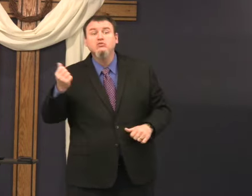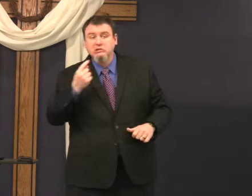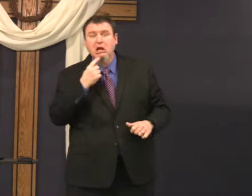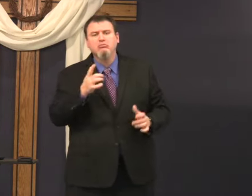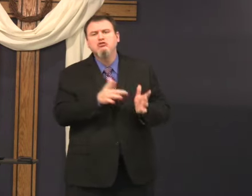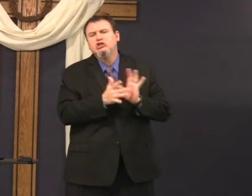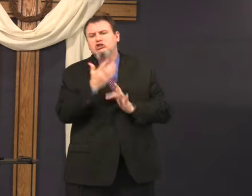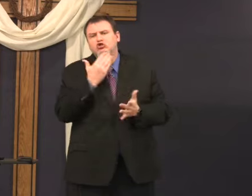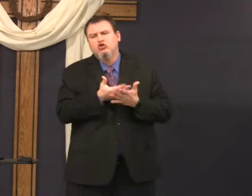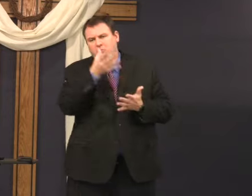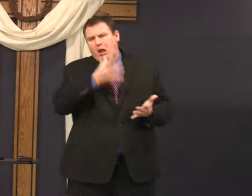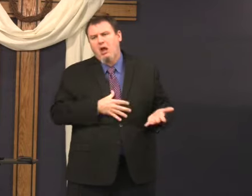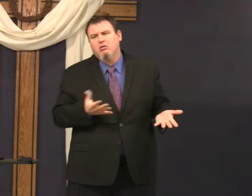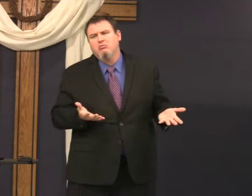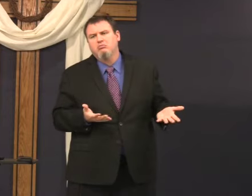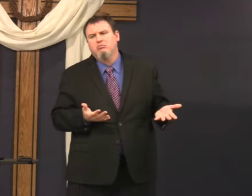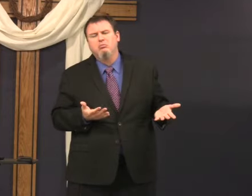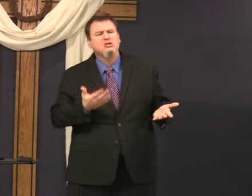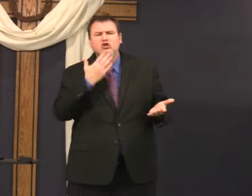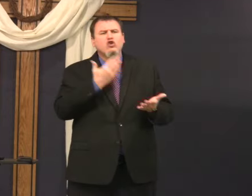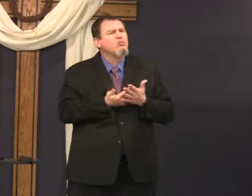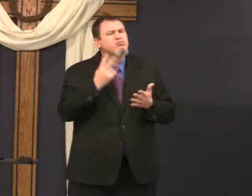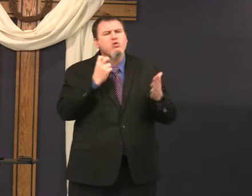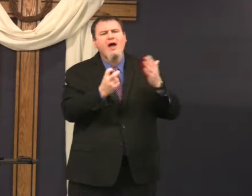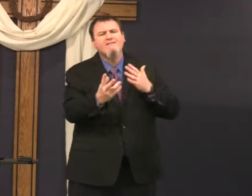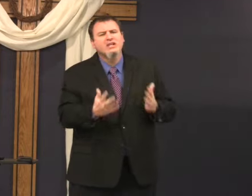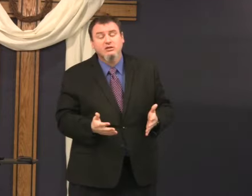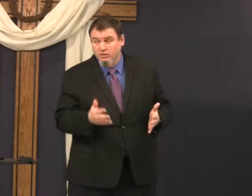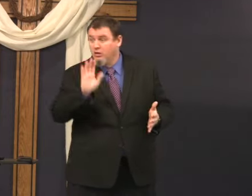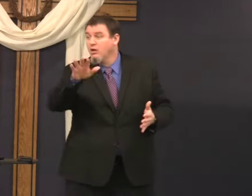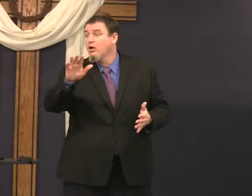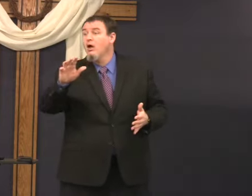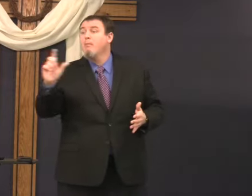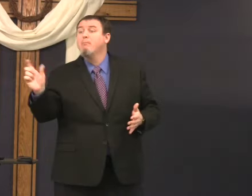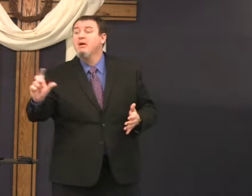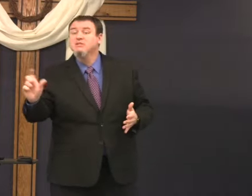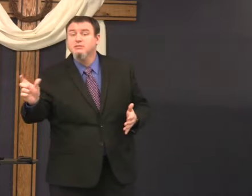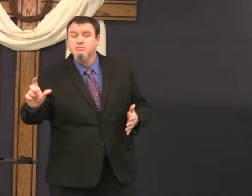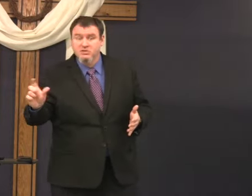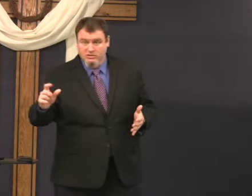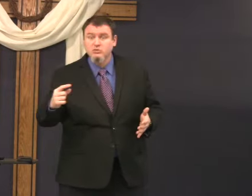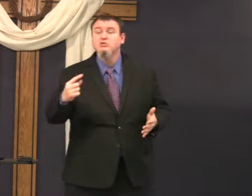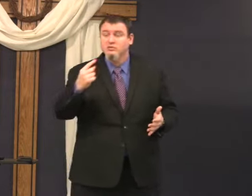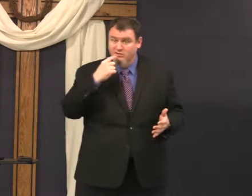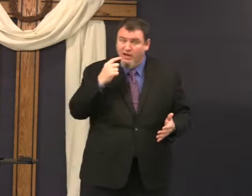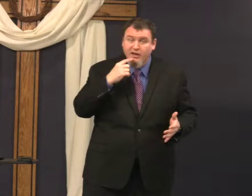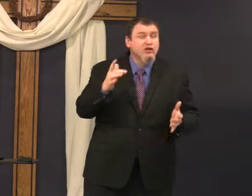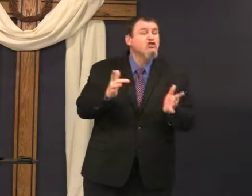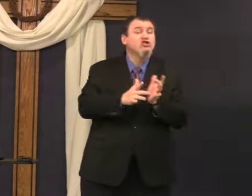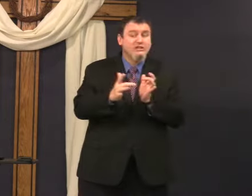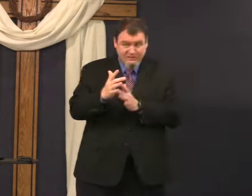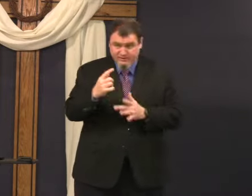But most say, oh, Jesus was a good man. He was a prophet. The Muslims say that